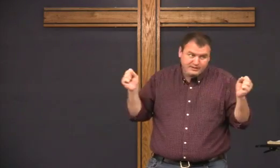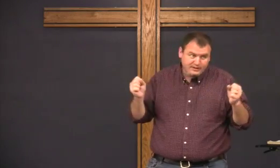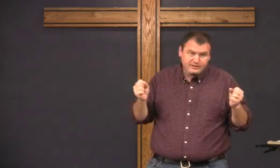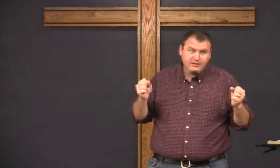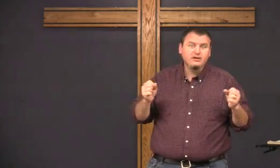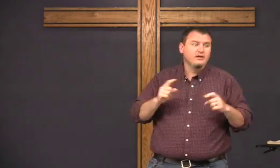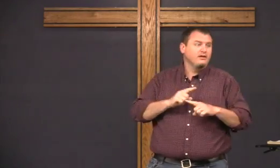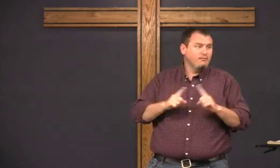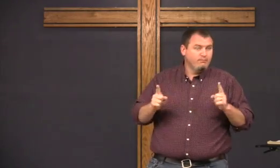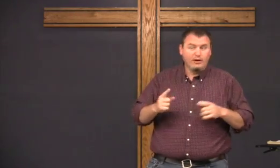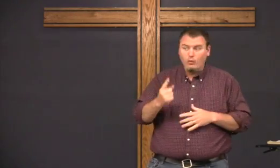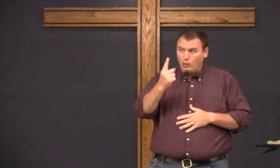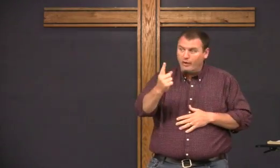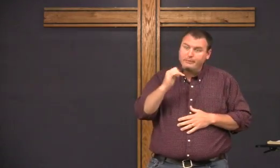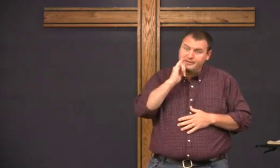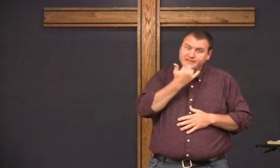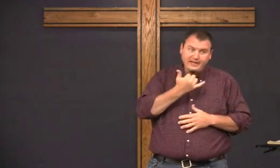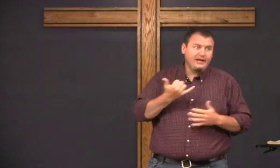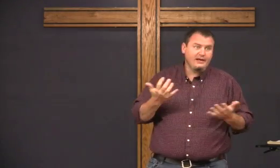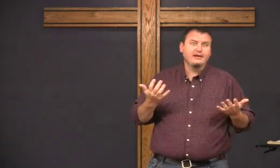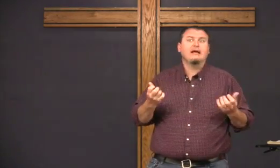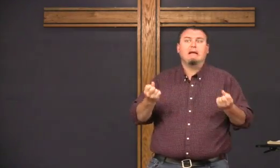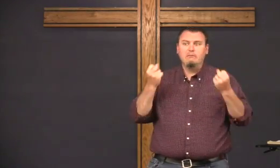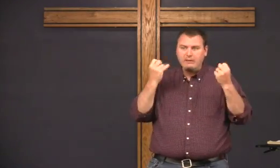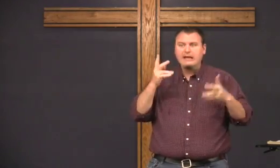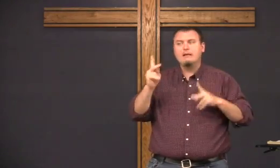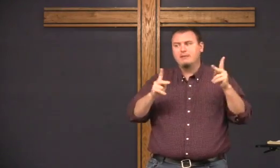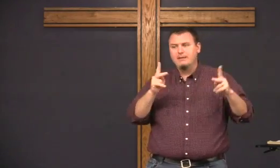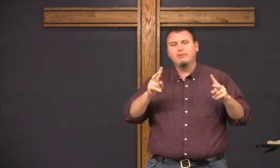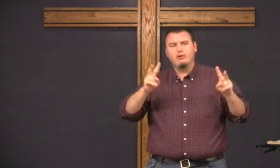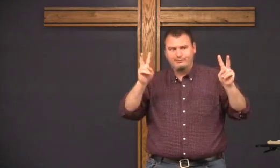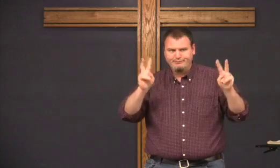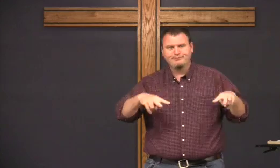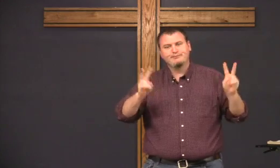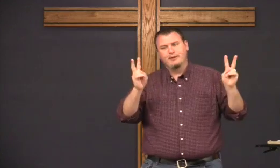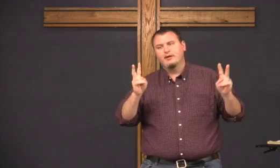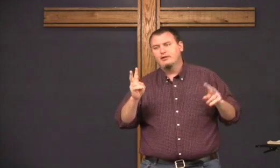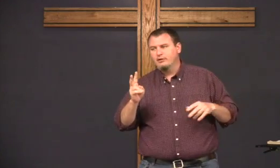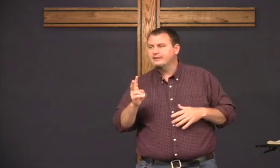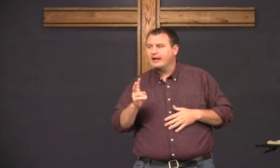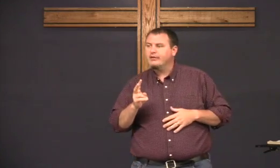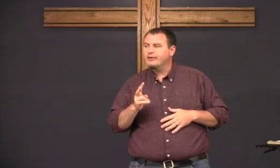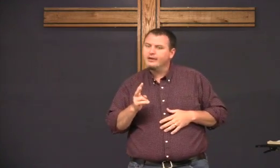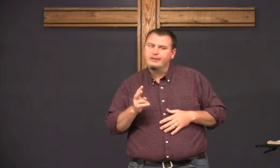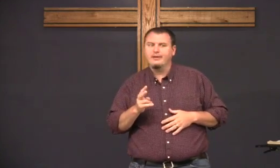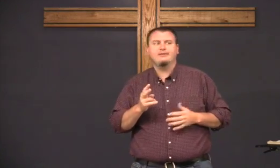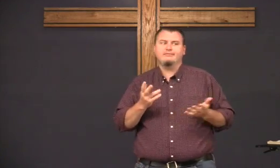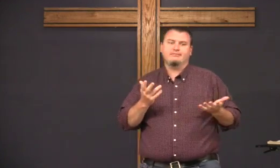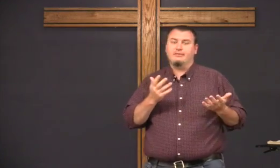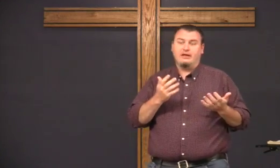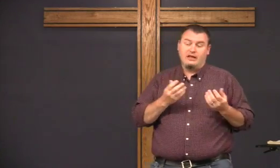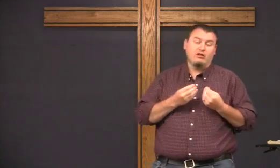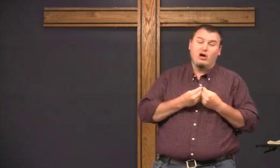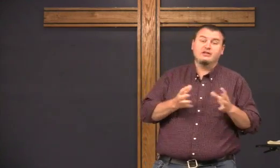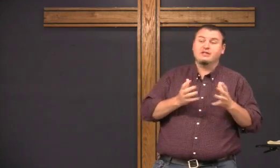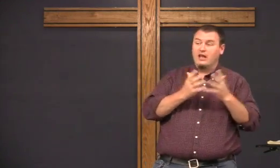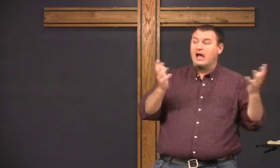president, but one mistake and many people looked down on him, and he lost a lot